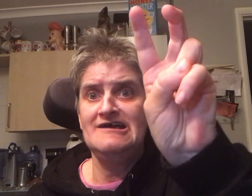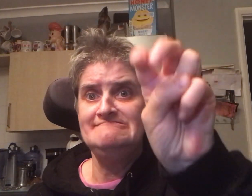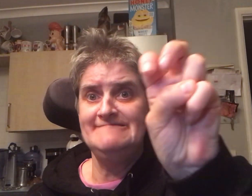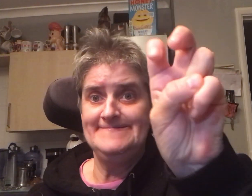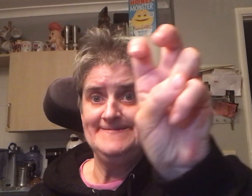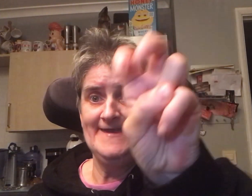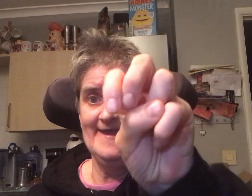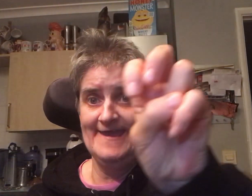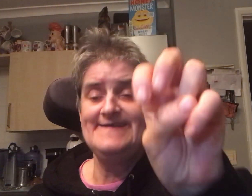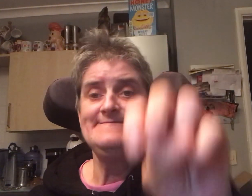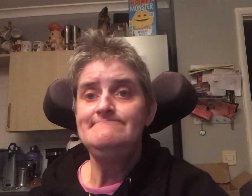charity,